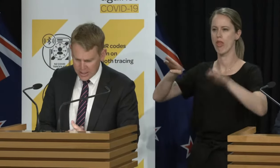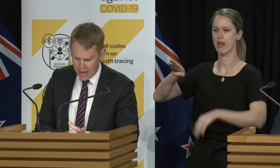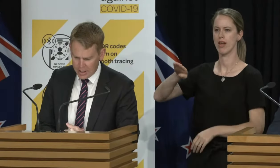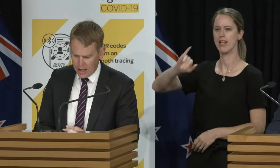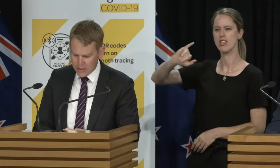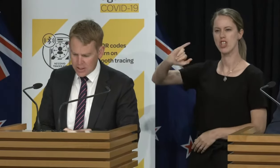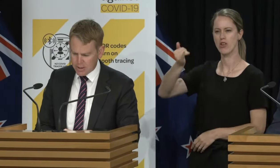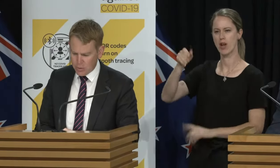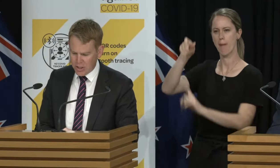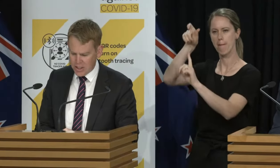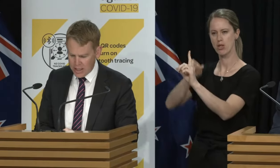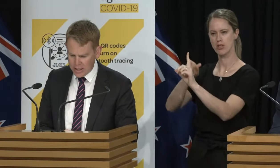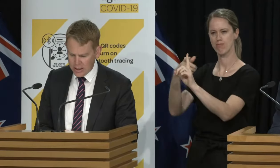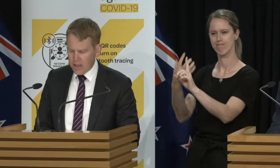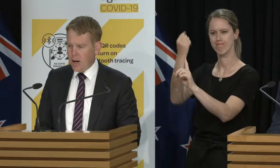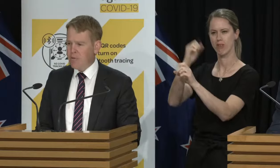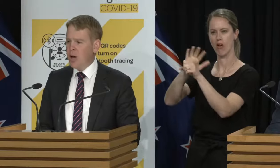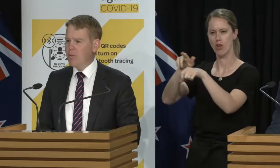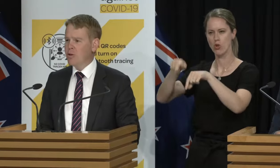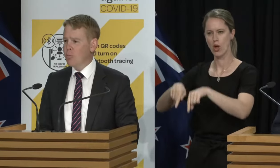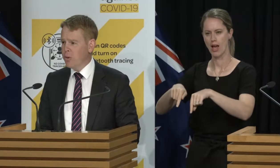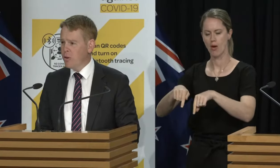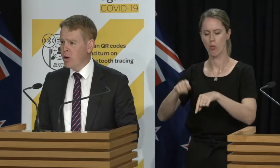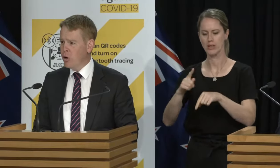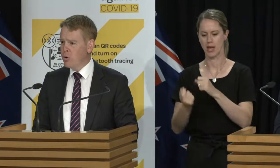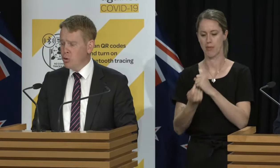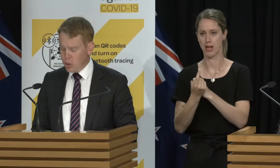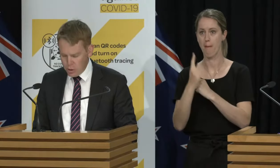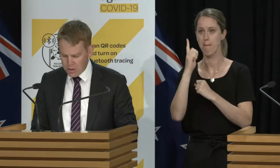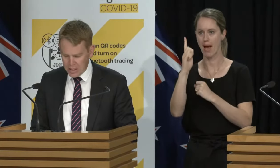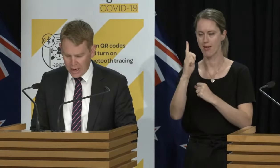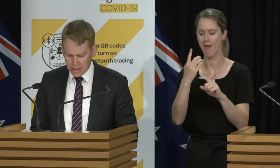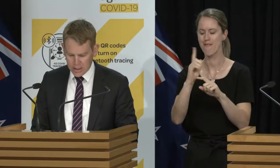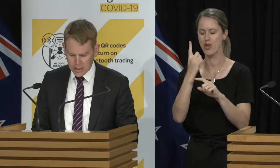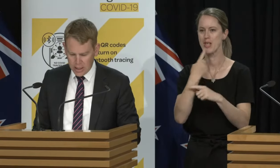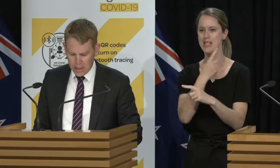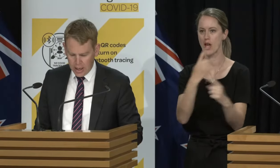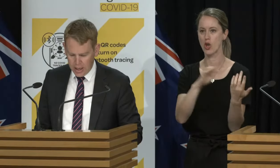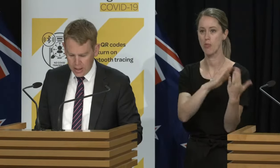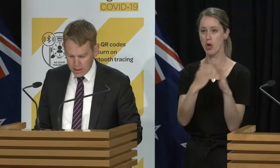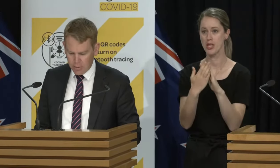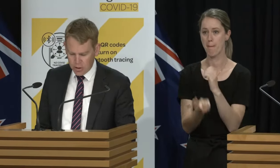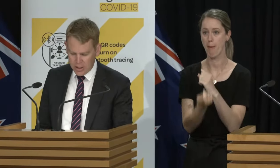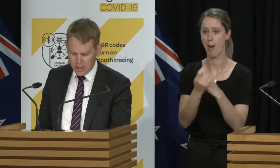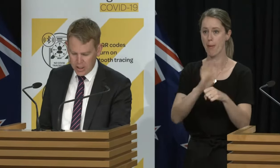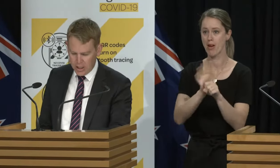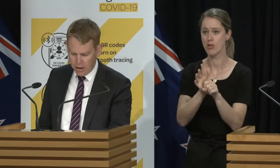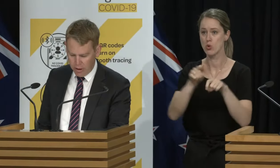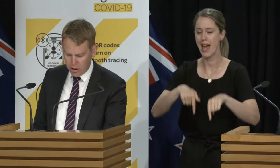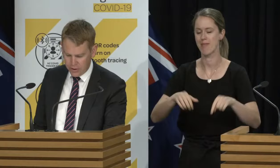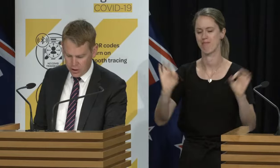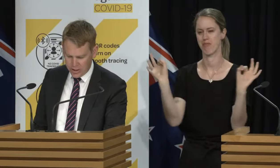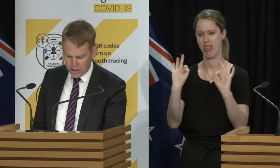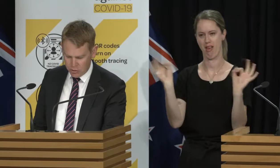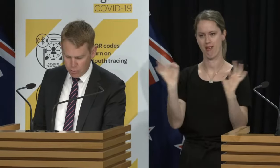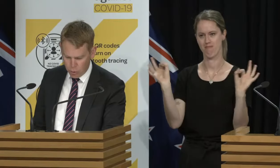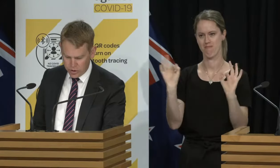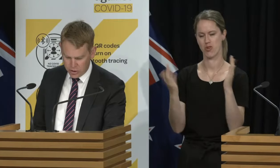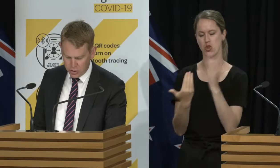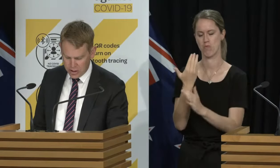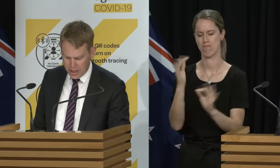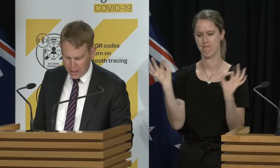Case today and the other steps that we're taking. I'm very happy to report there are no new community cases in the community around COVID-19